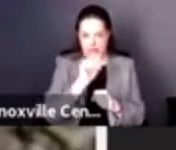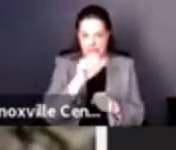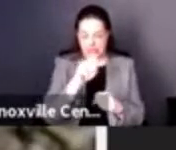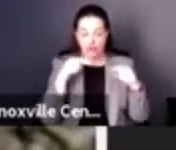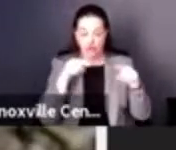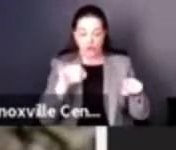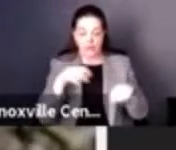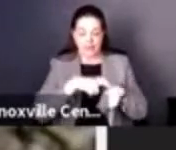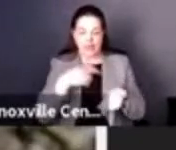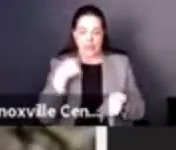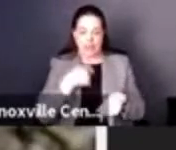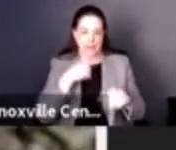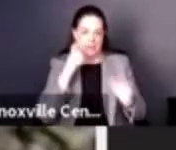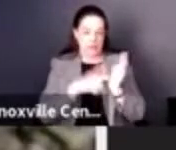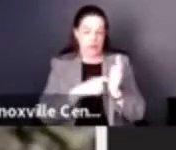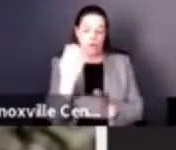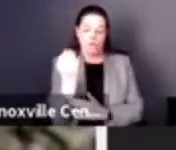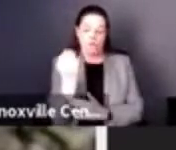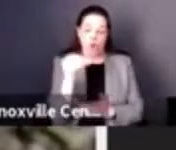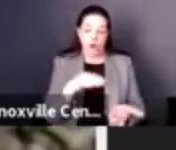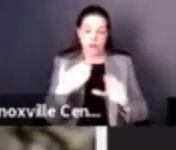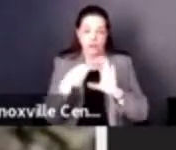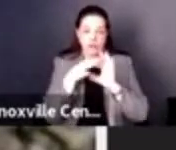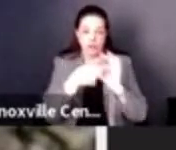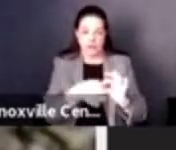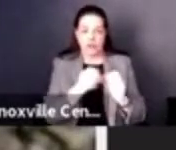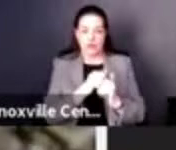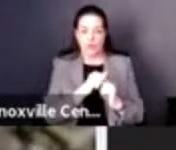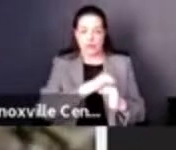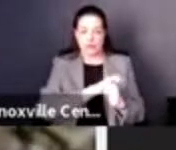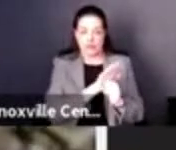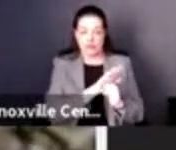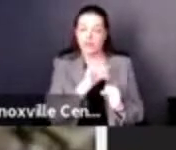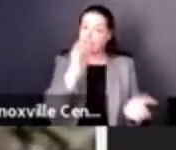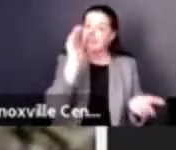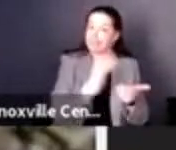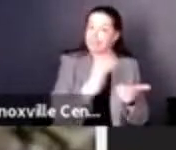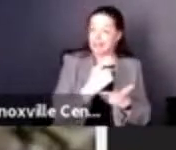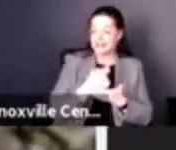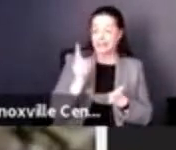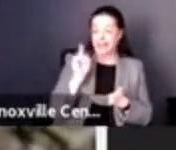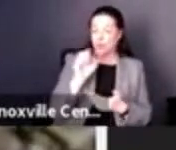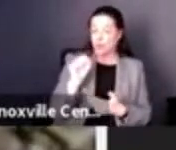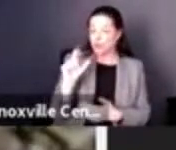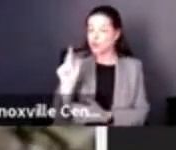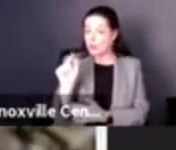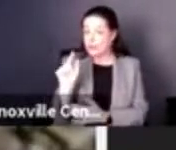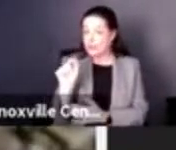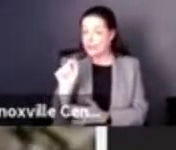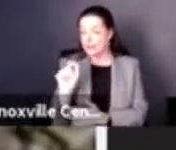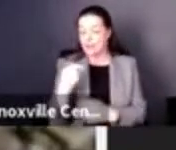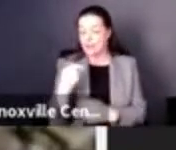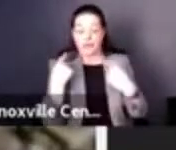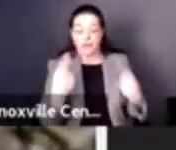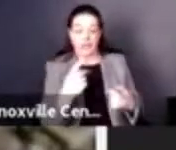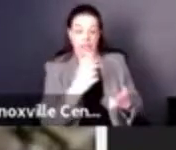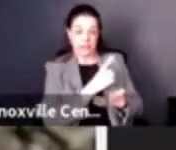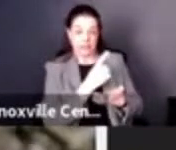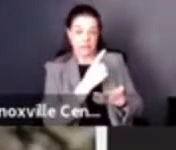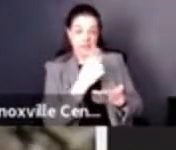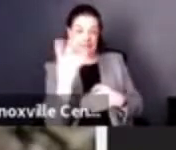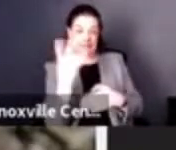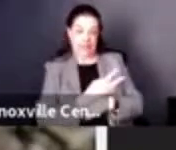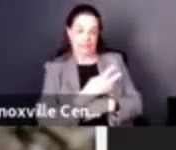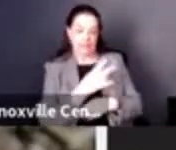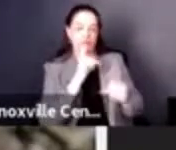seen 14 deaths associated with COVID-19, which is down from 20 last week. And in the last 7 days, there were 5 deaths